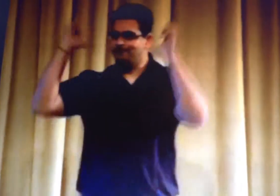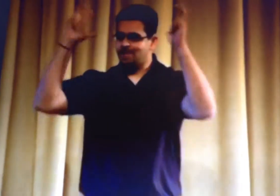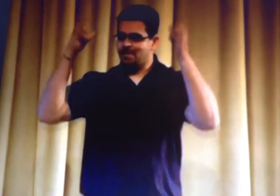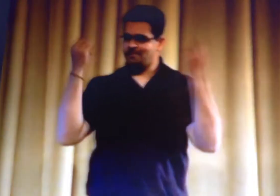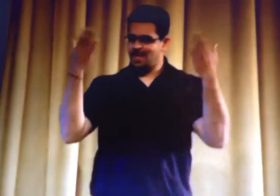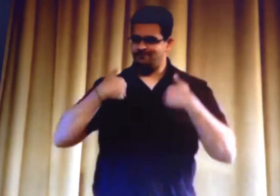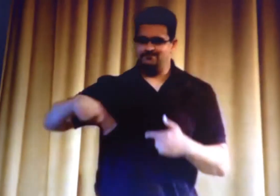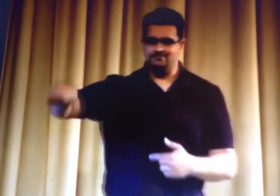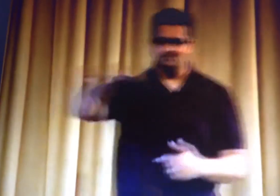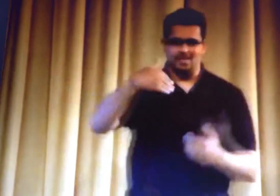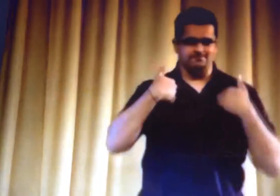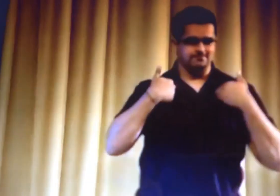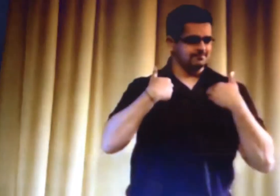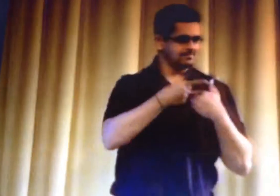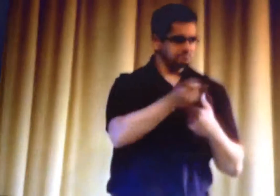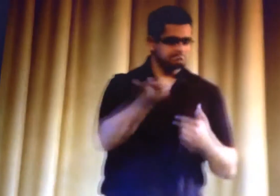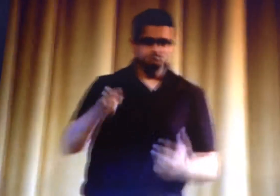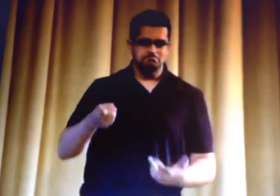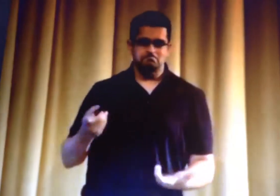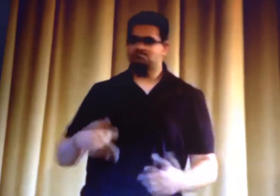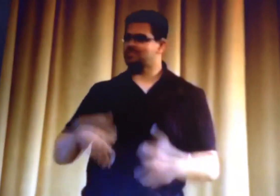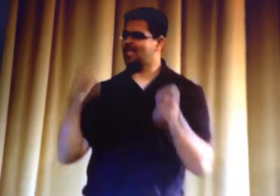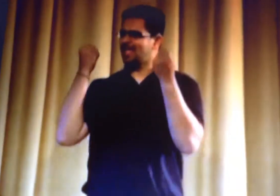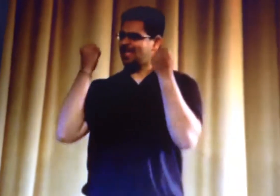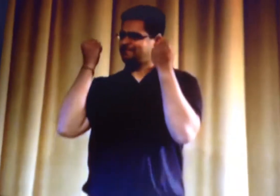How many of you have friends with similar hobbies of you, like tennis or basketball?